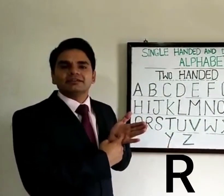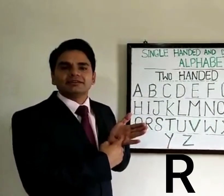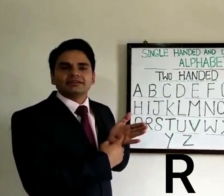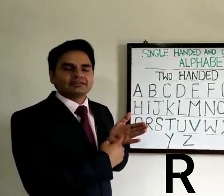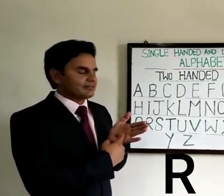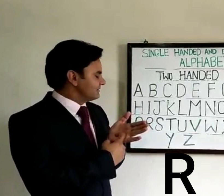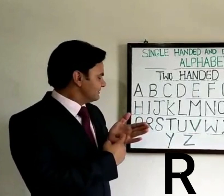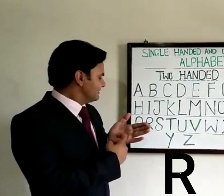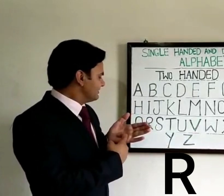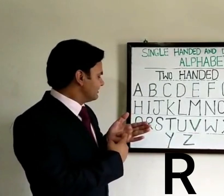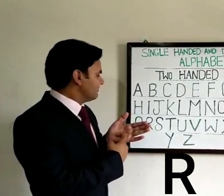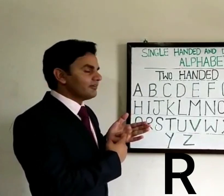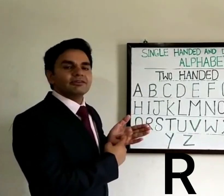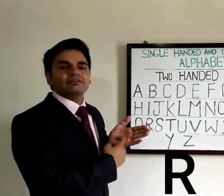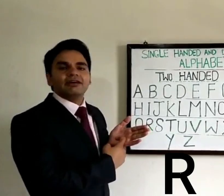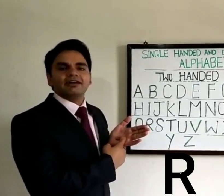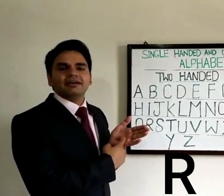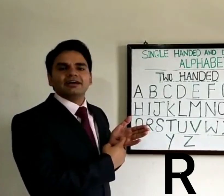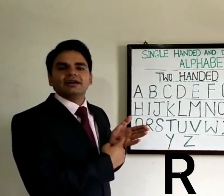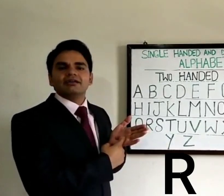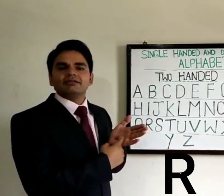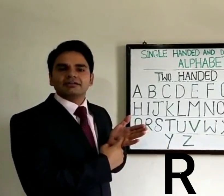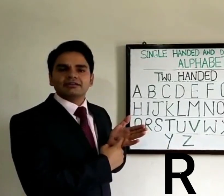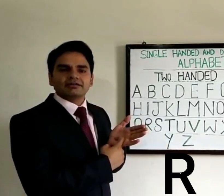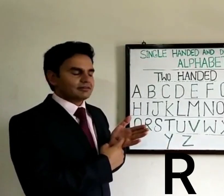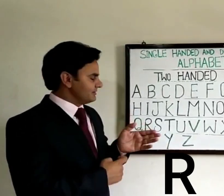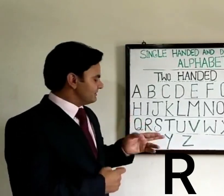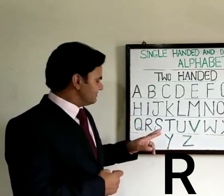R, R, R,